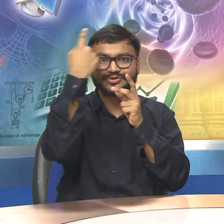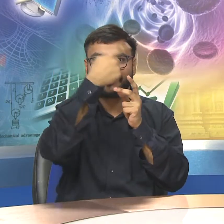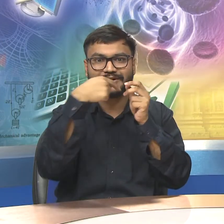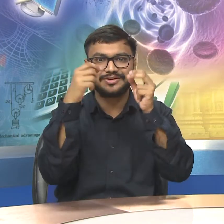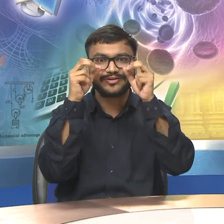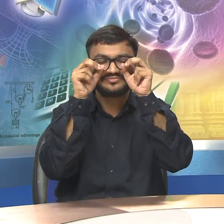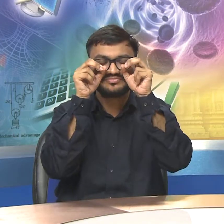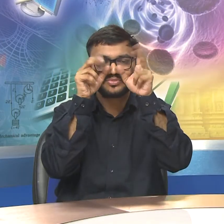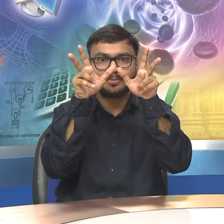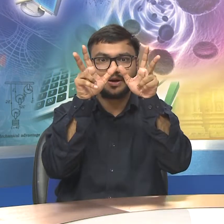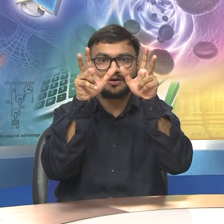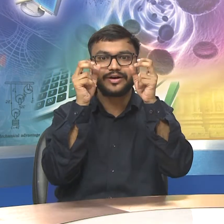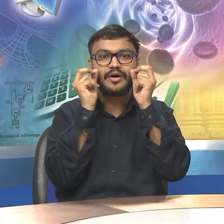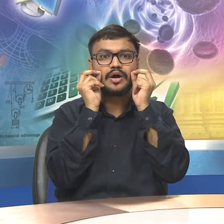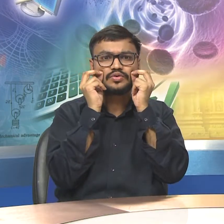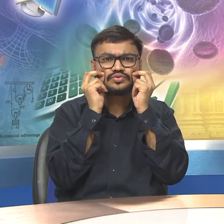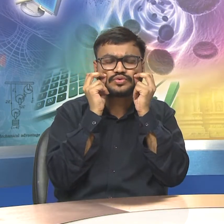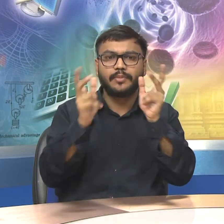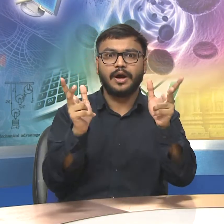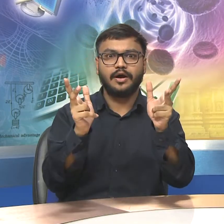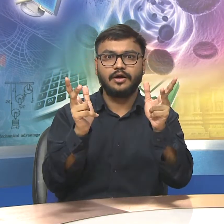we must open your eyes wide.